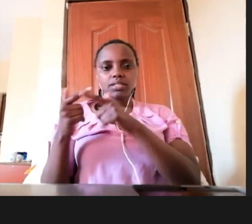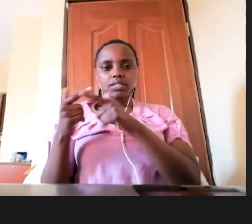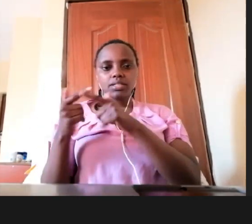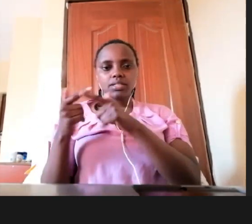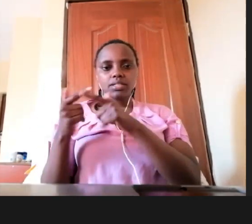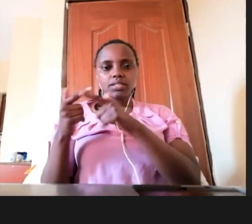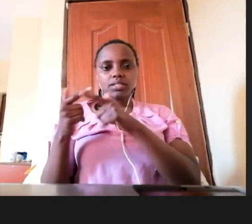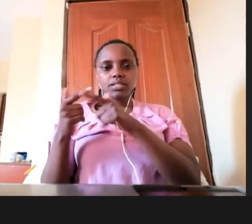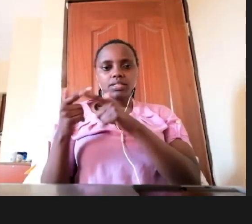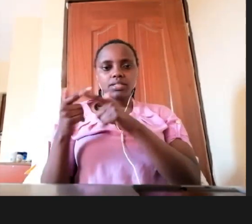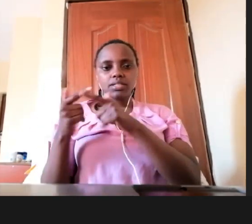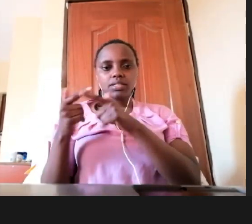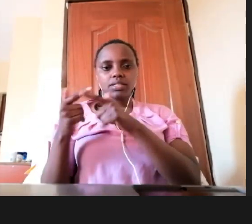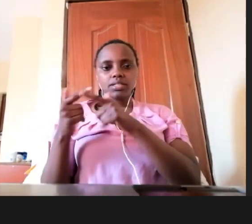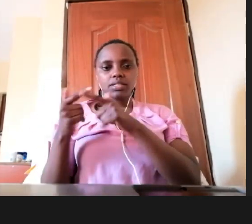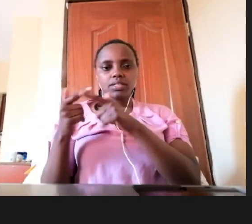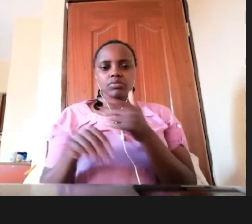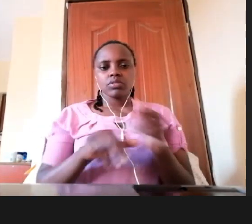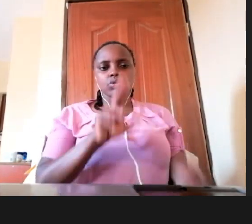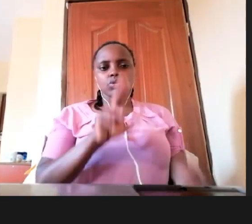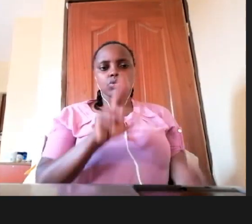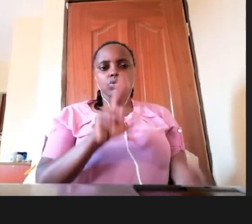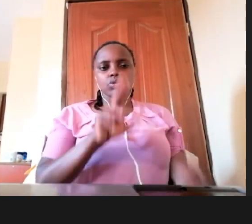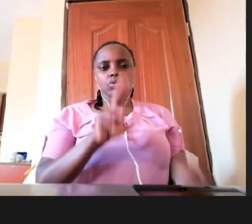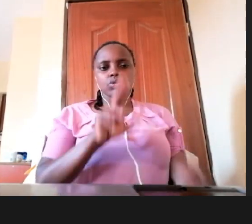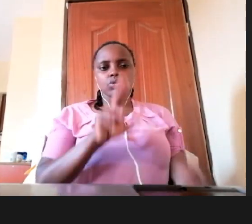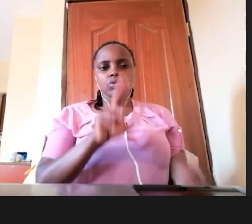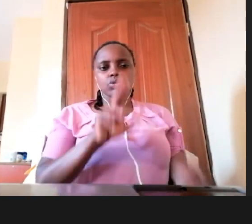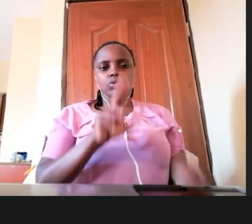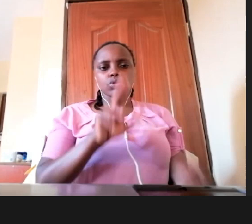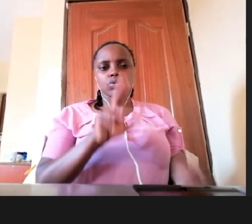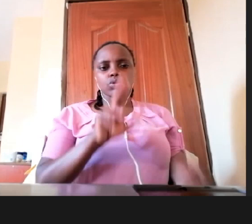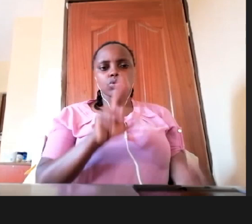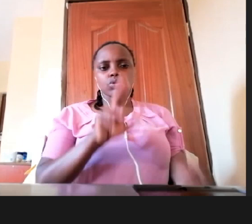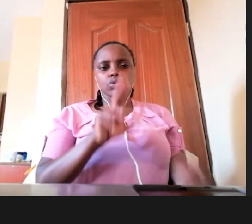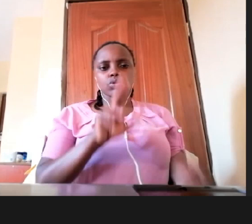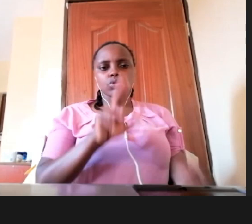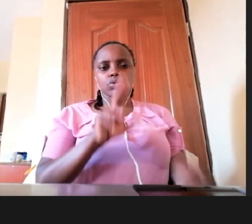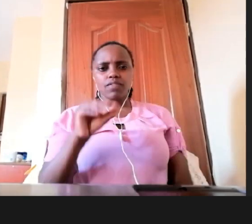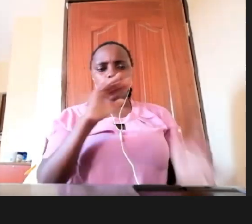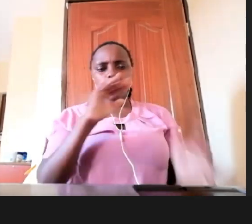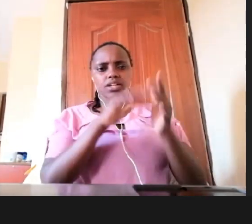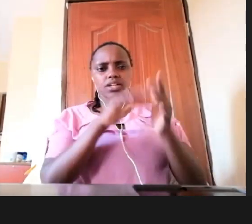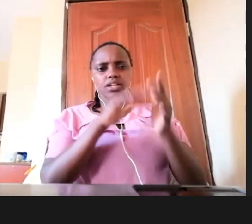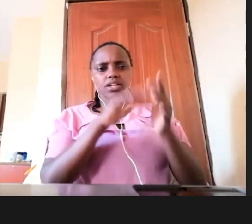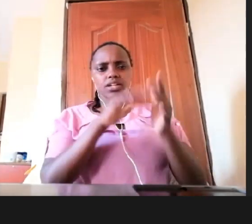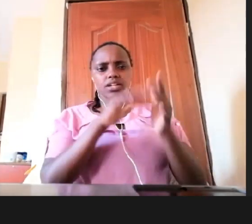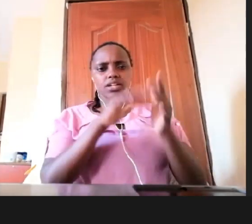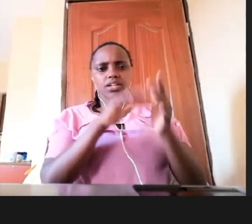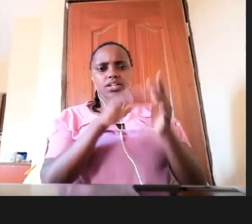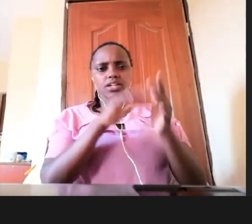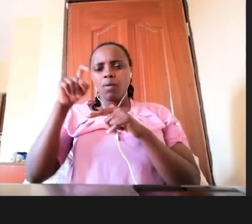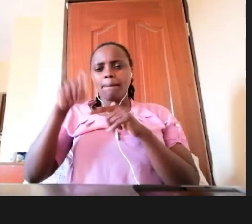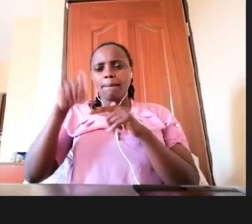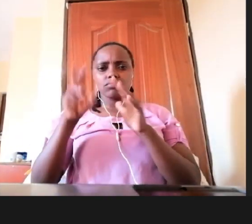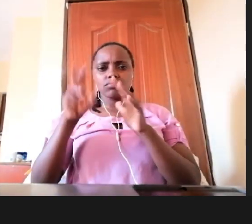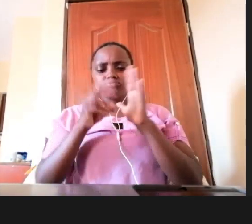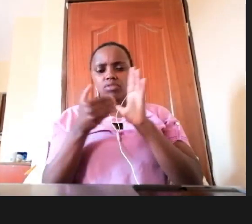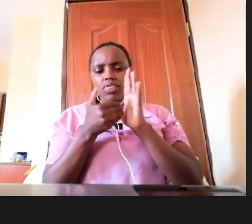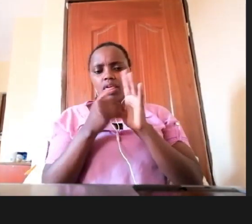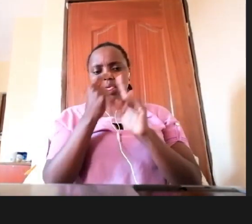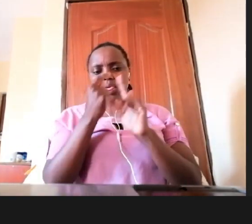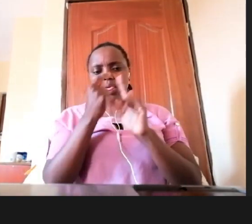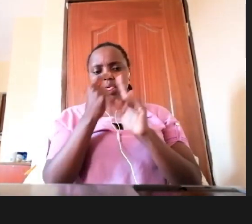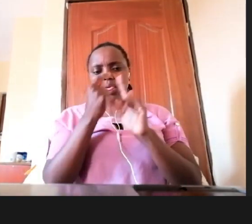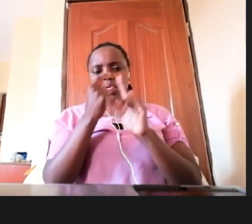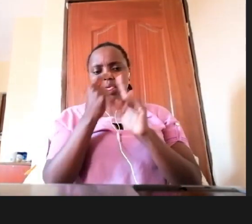the UN and not to the African Charter, we need to read our instruments and see